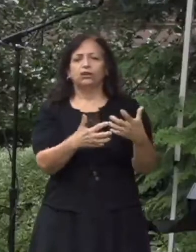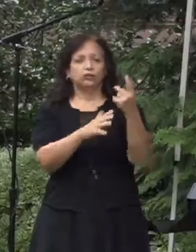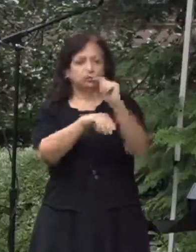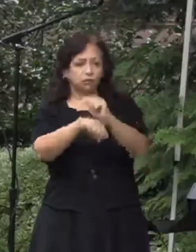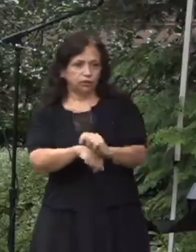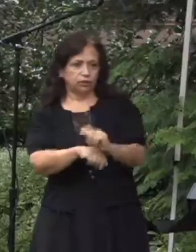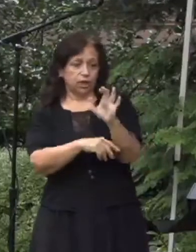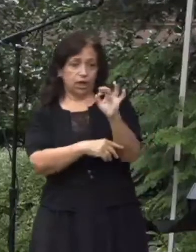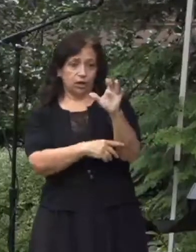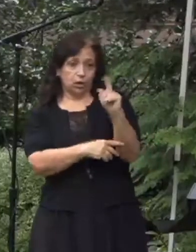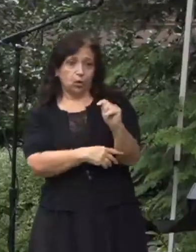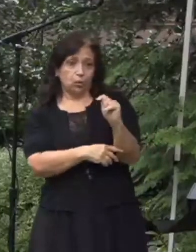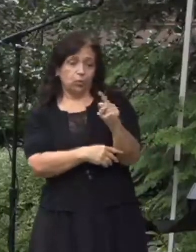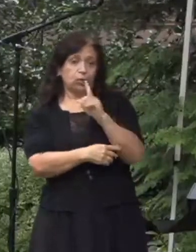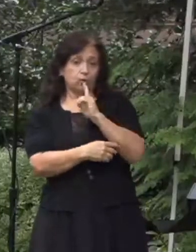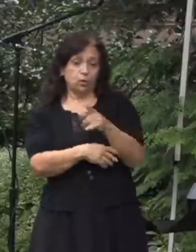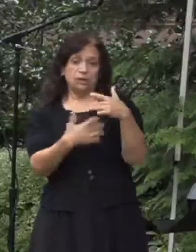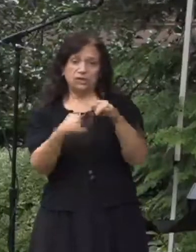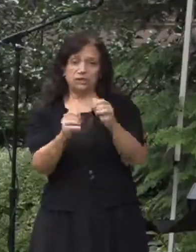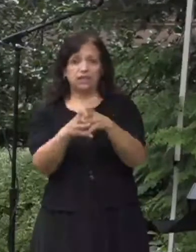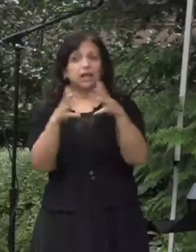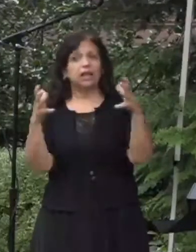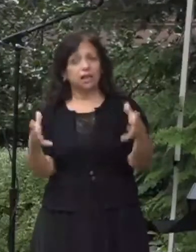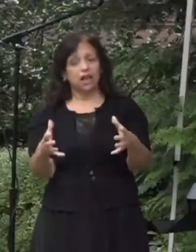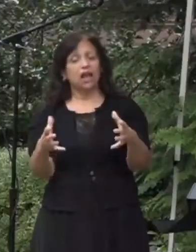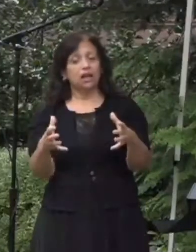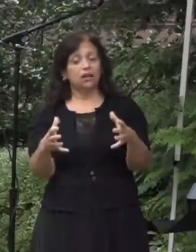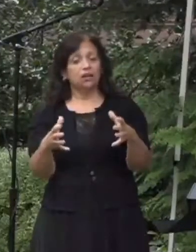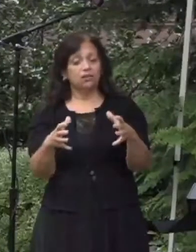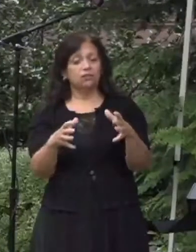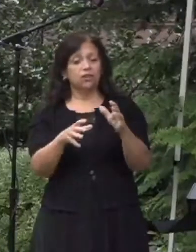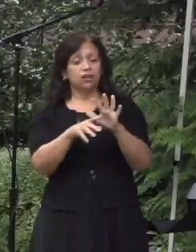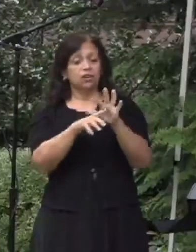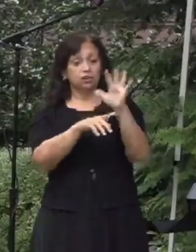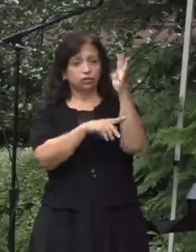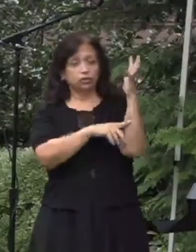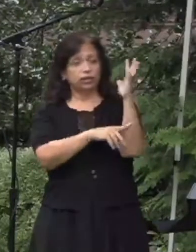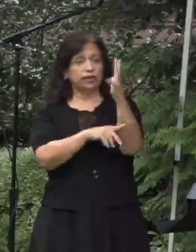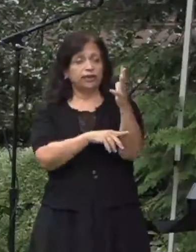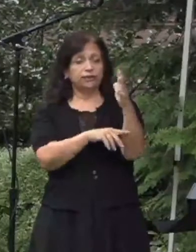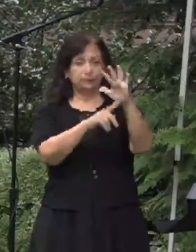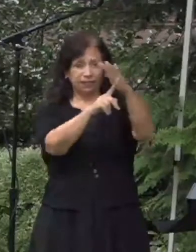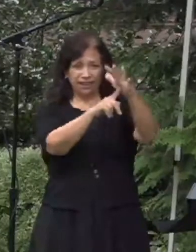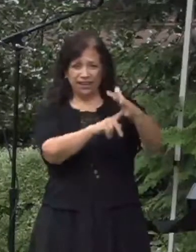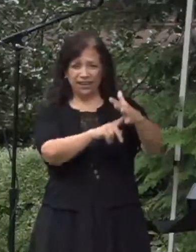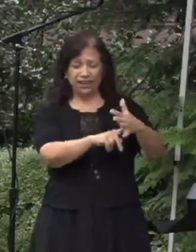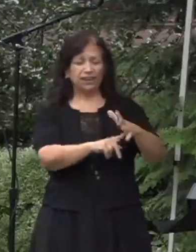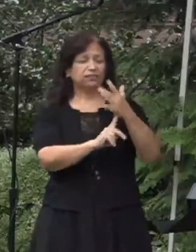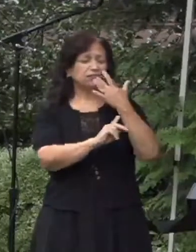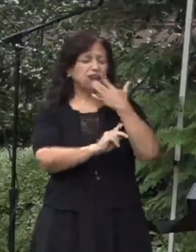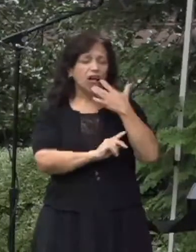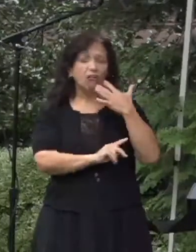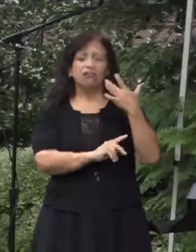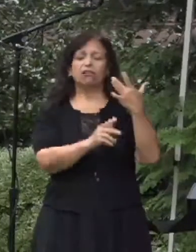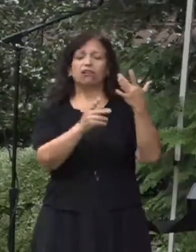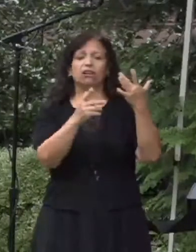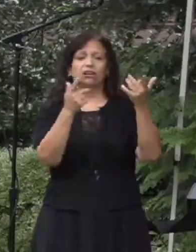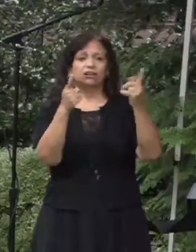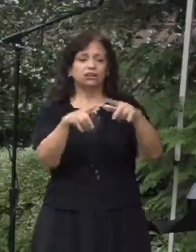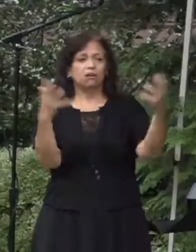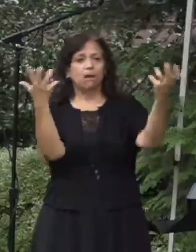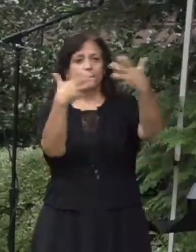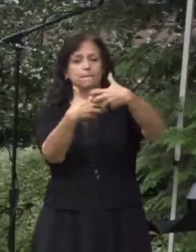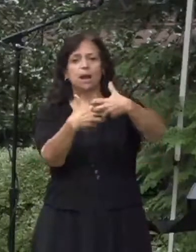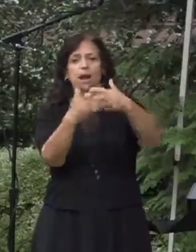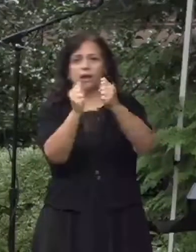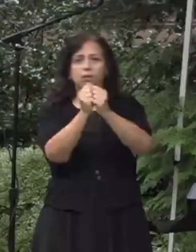in October, there are still a lot of branches on, still a lot of leaves on the branches, so